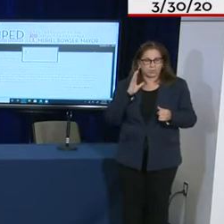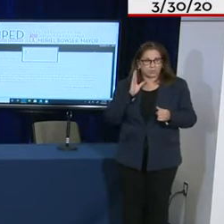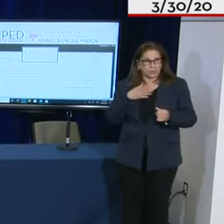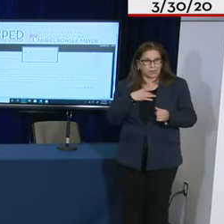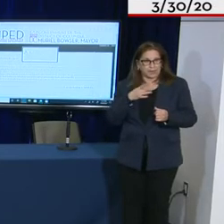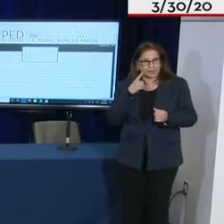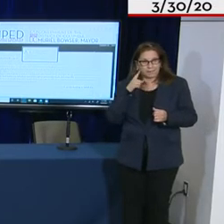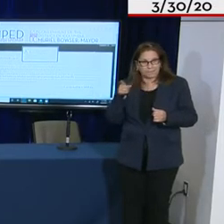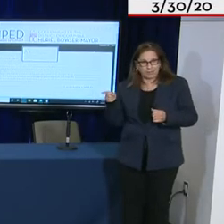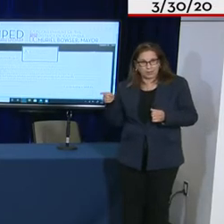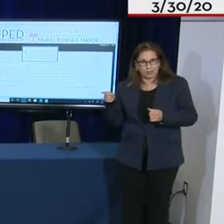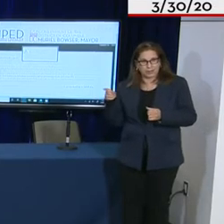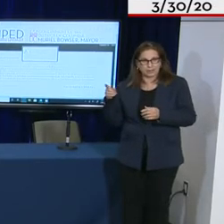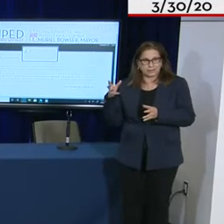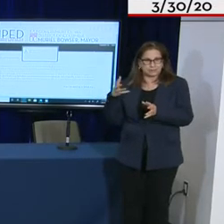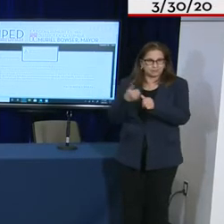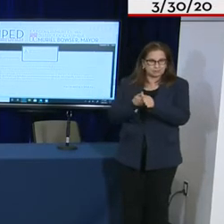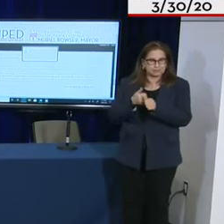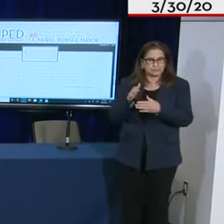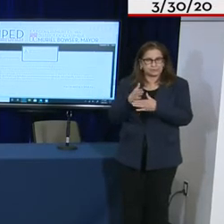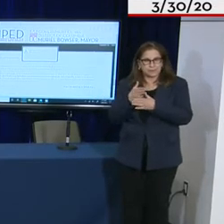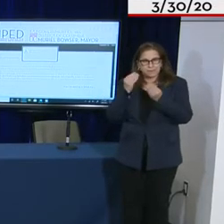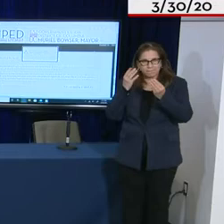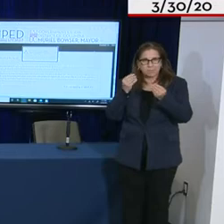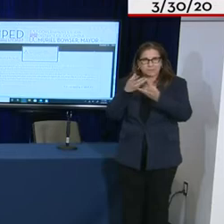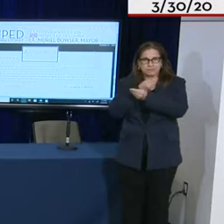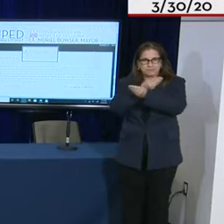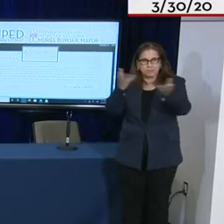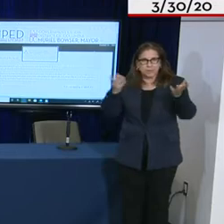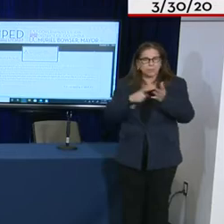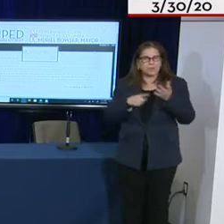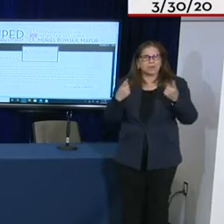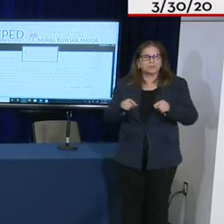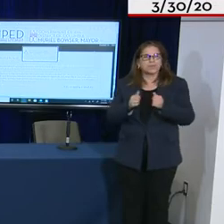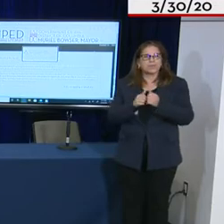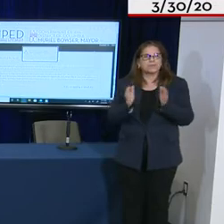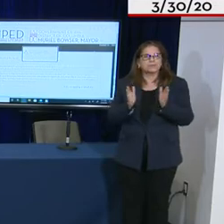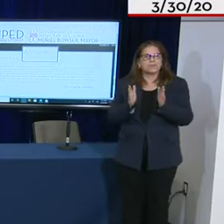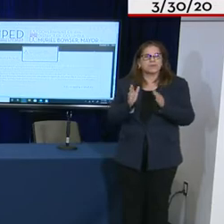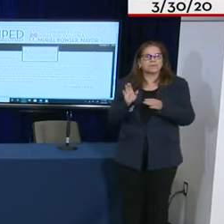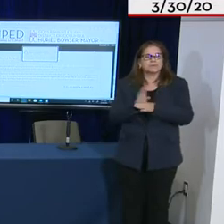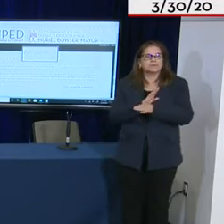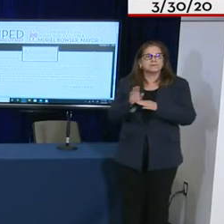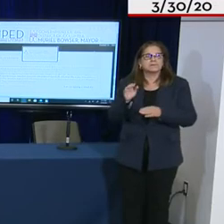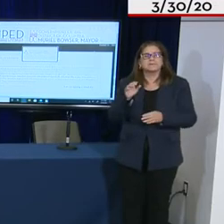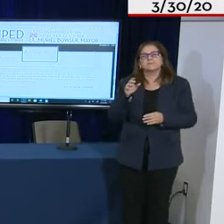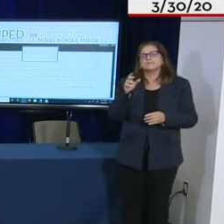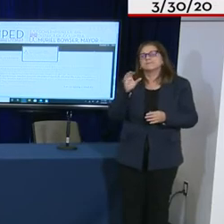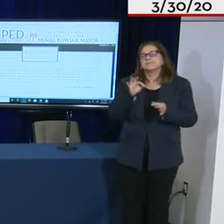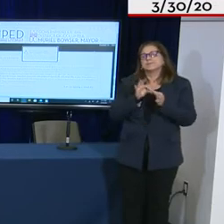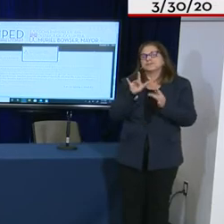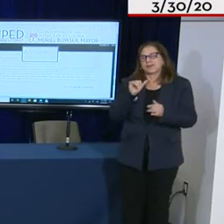some news in terms of what's happening with the Small Business Administration. Director Whitfield, are you on the line?